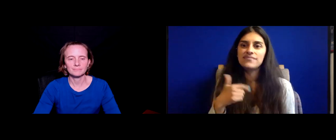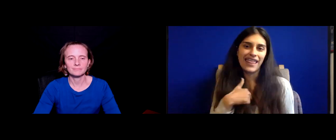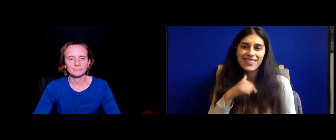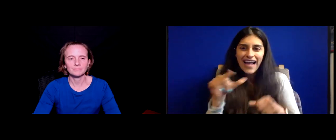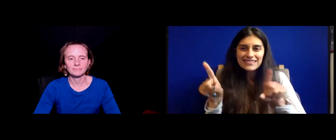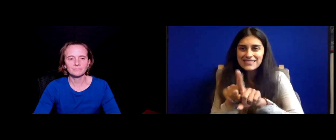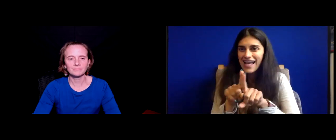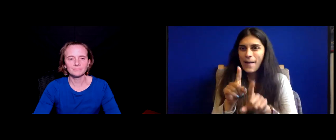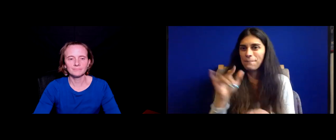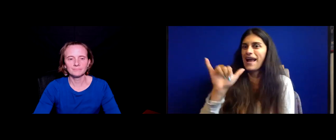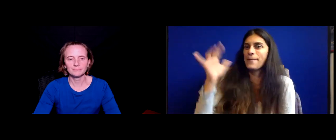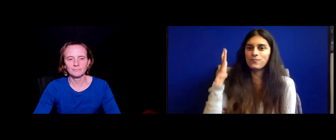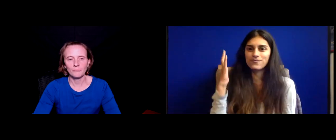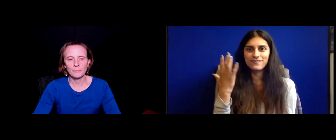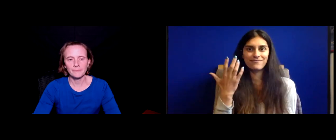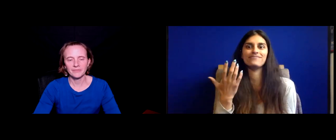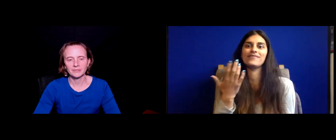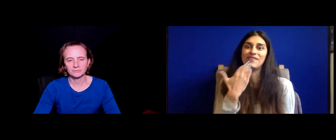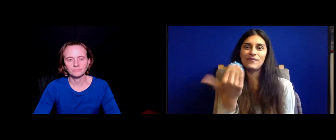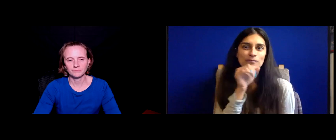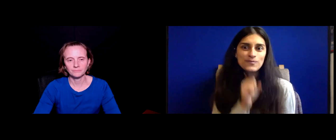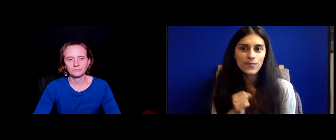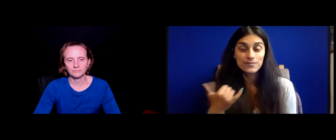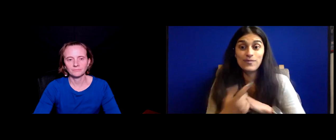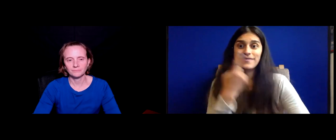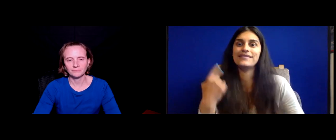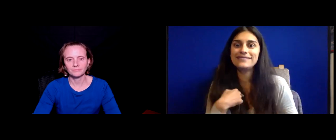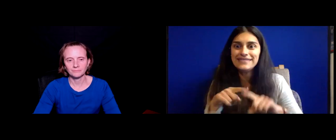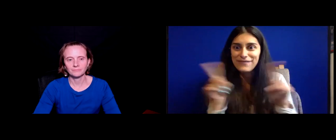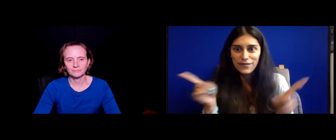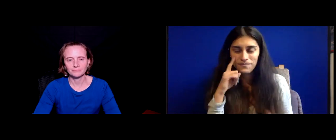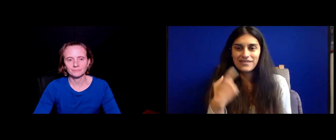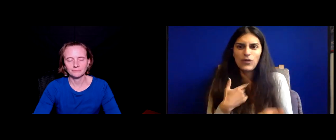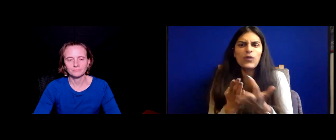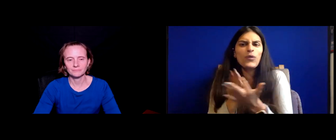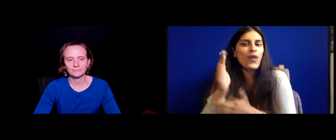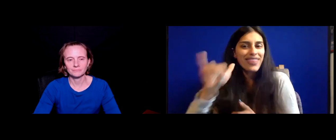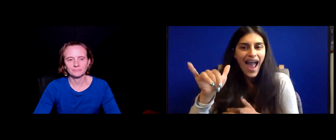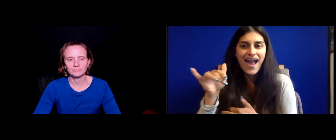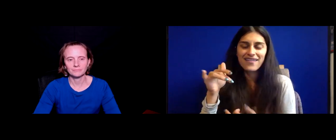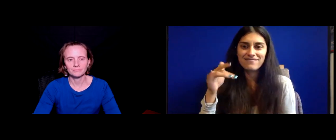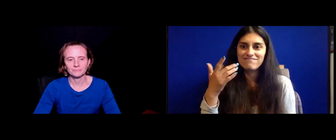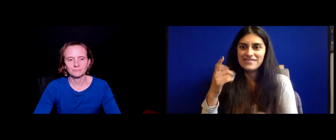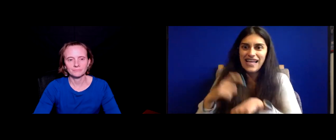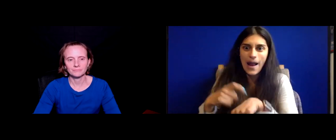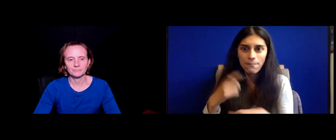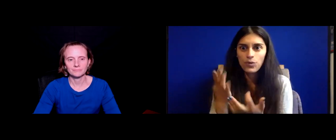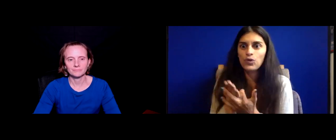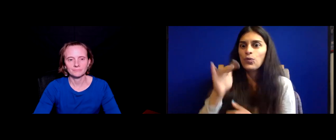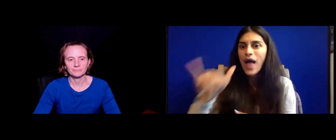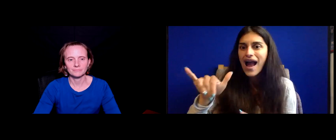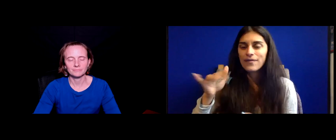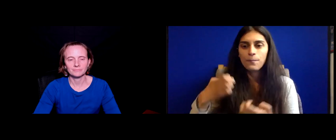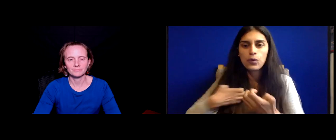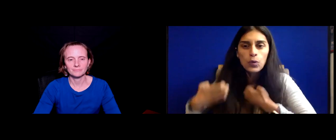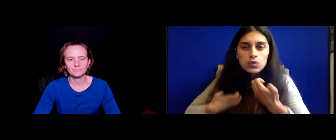of destroyed me in a lot of ways. It really had such an amazing impact. Even though it happened so long ago when I was 15, it really has made me a